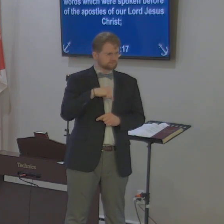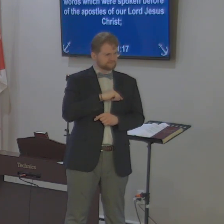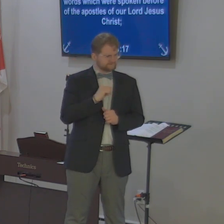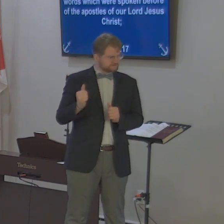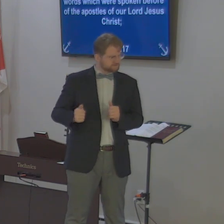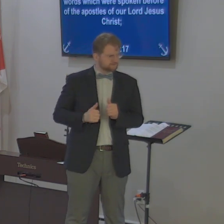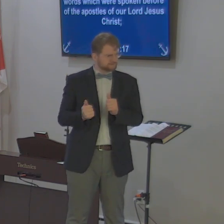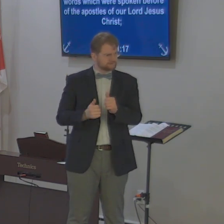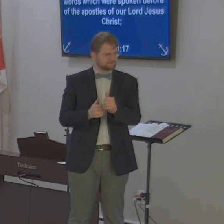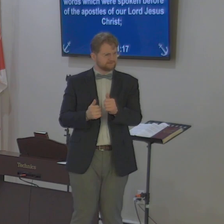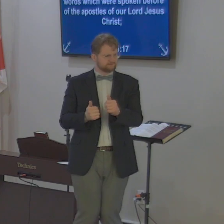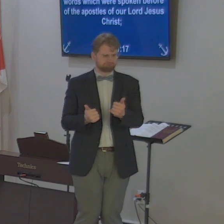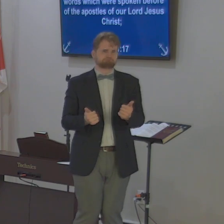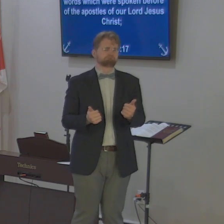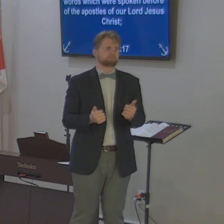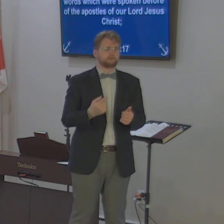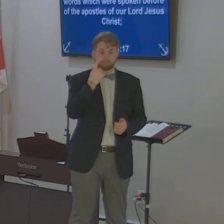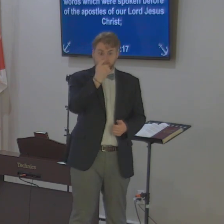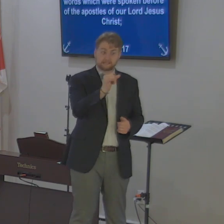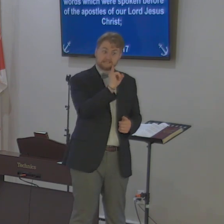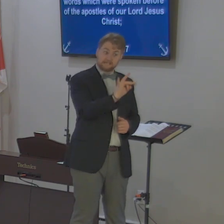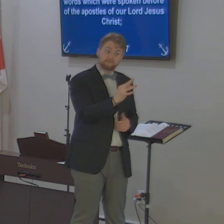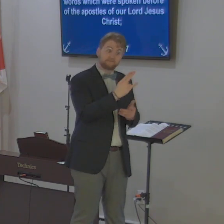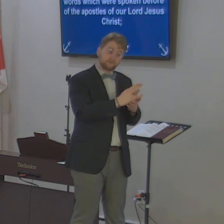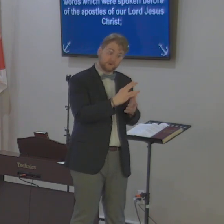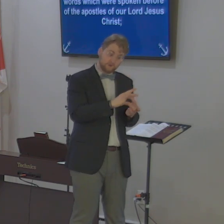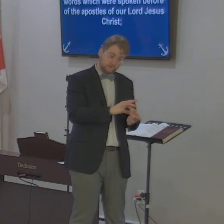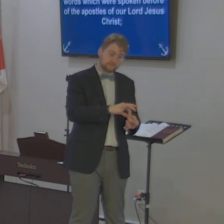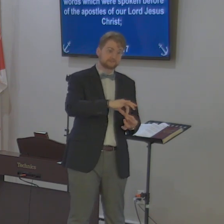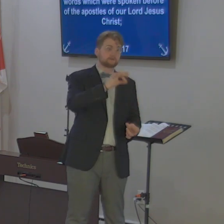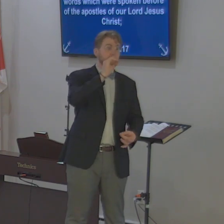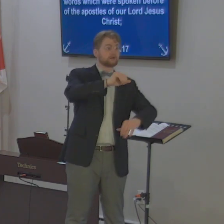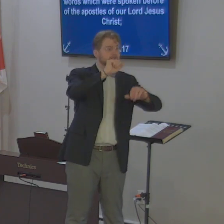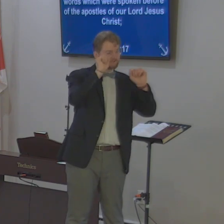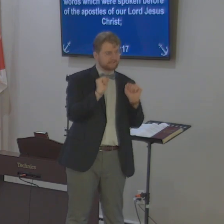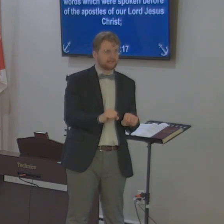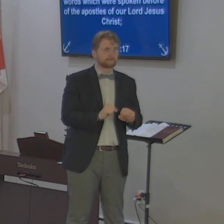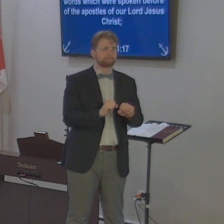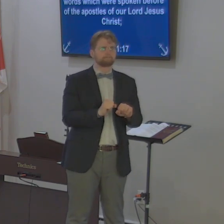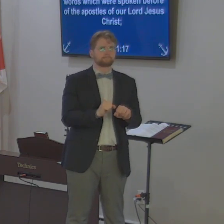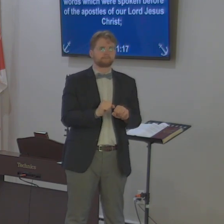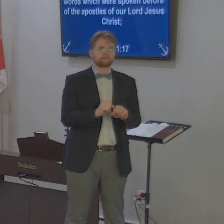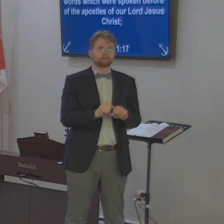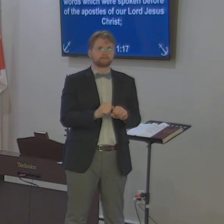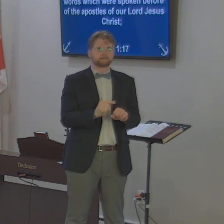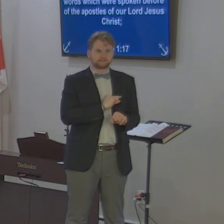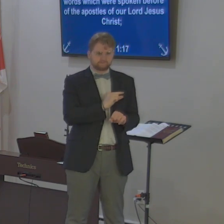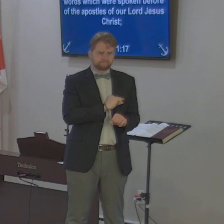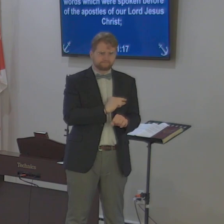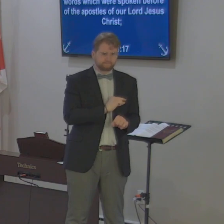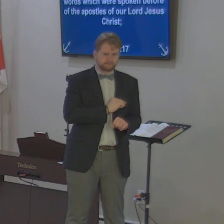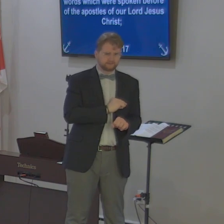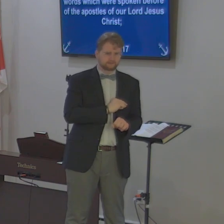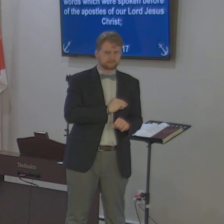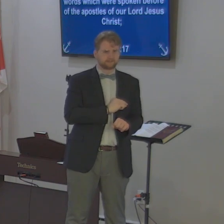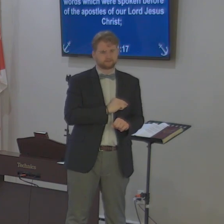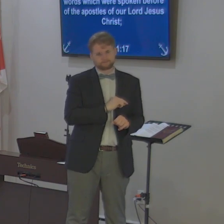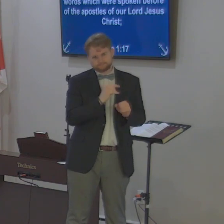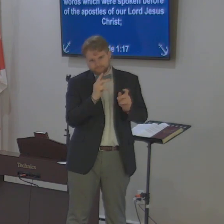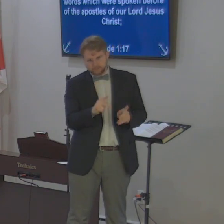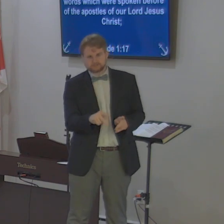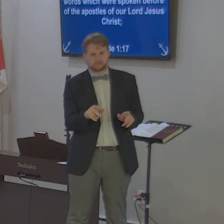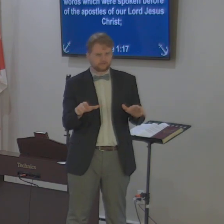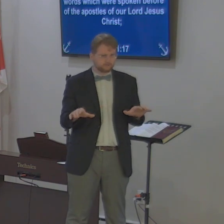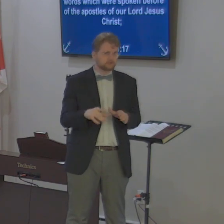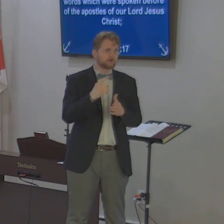following? Because if the Holy Spirit can just entice an individual to do what that individual wants to do, and there